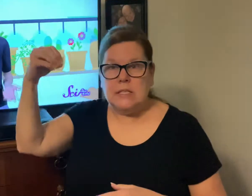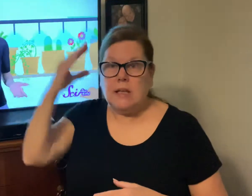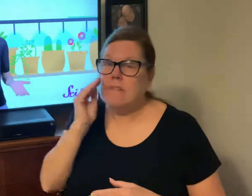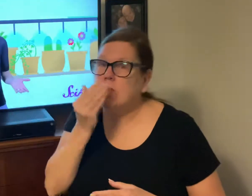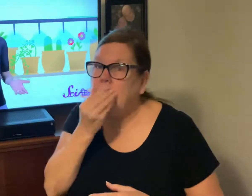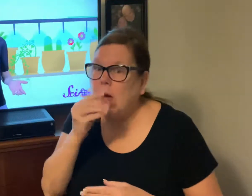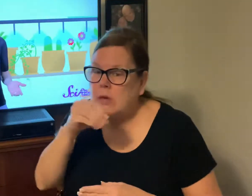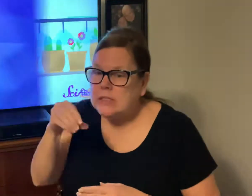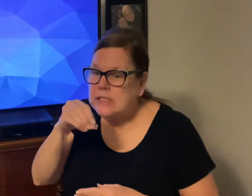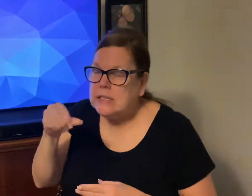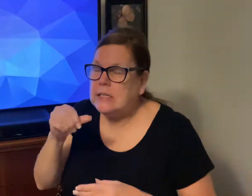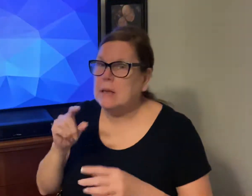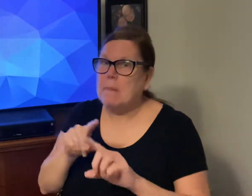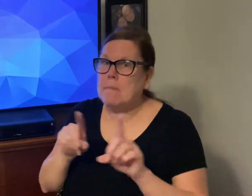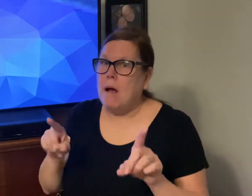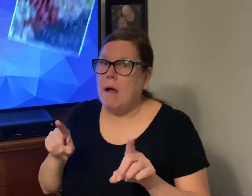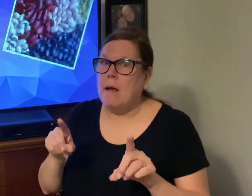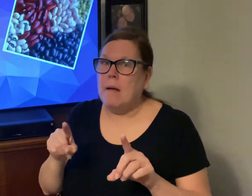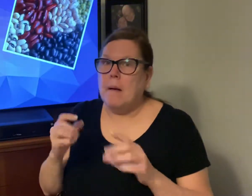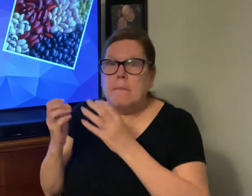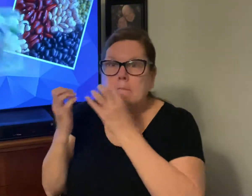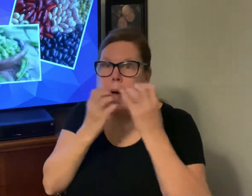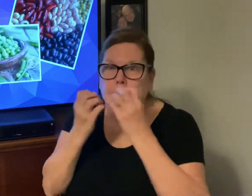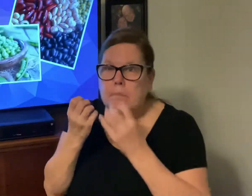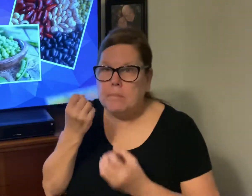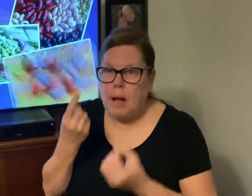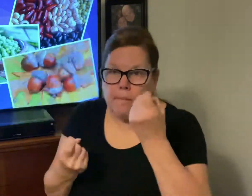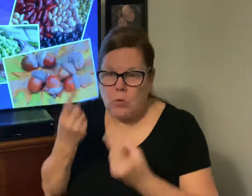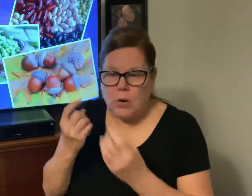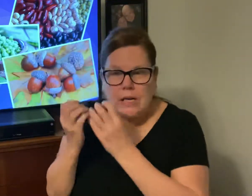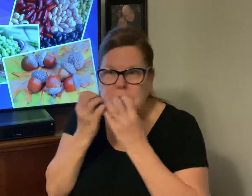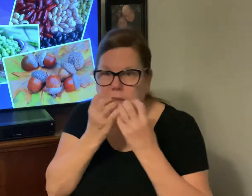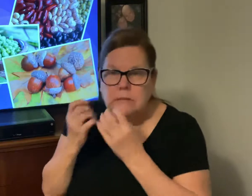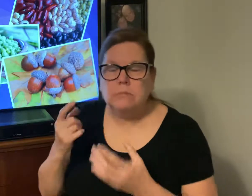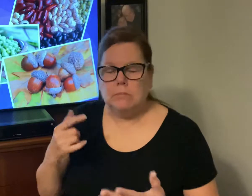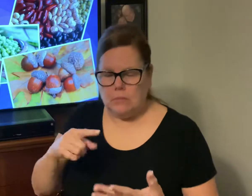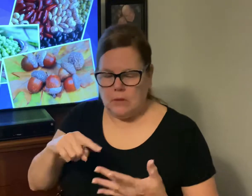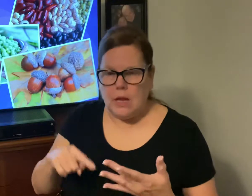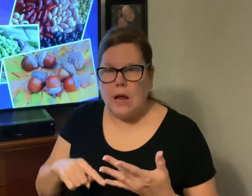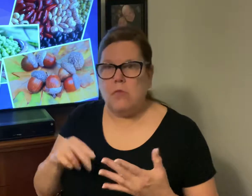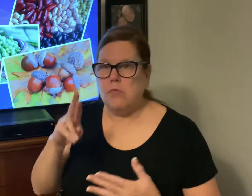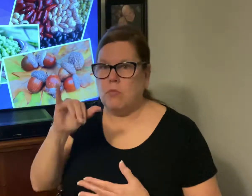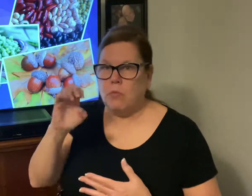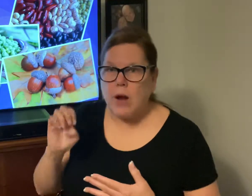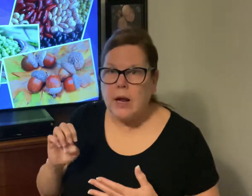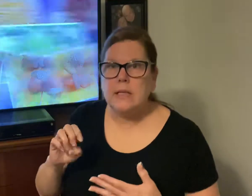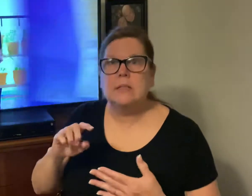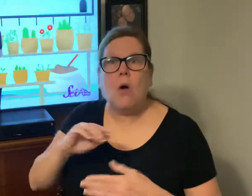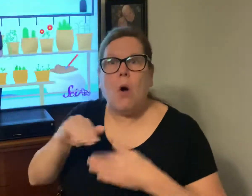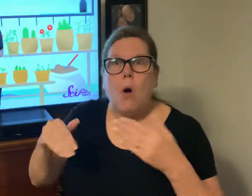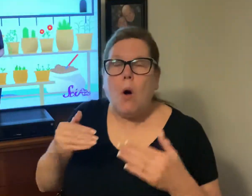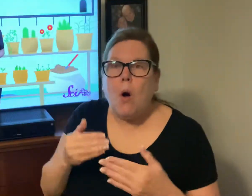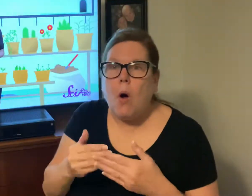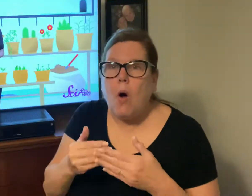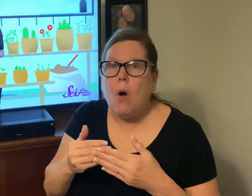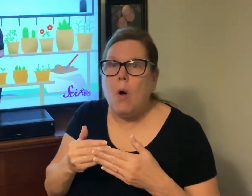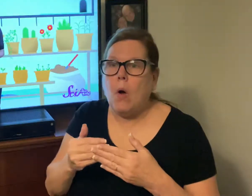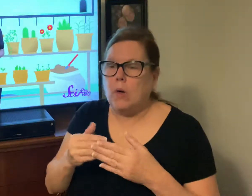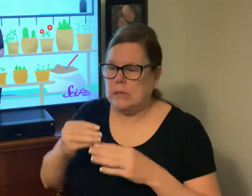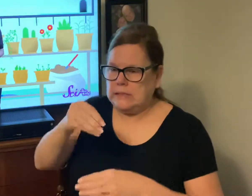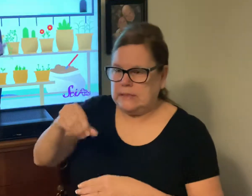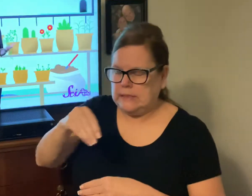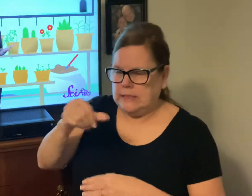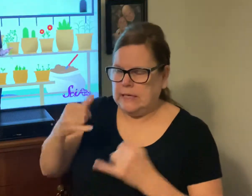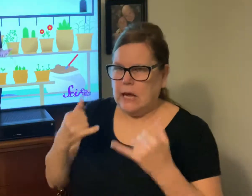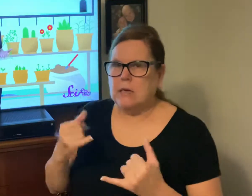mix. But did you know that popcorn kernels, beans, peas, acorns, and rice are also seeds? Well, one of our friends,